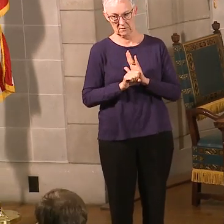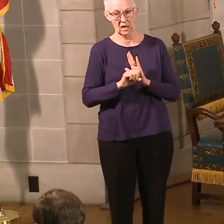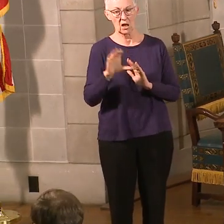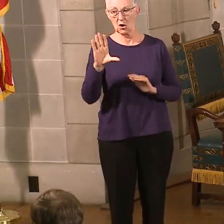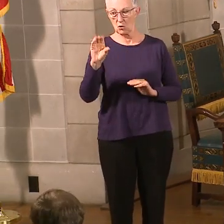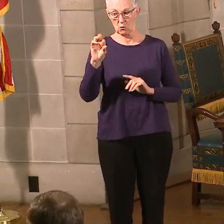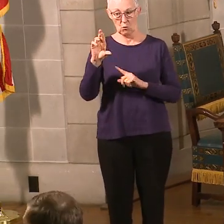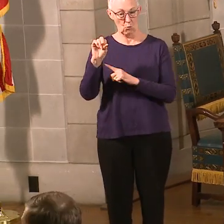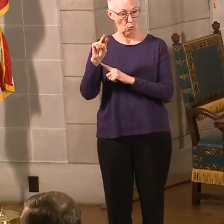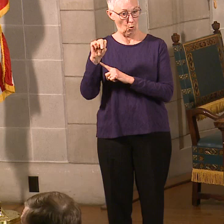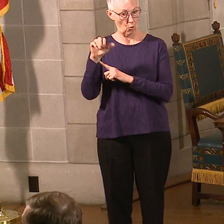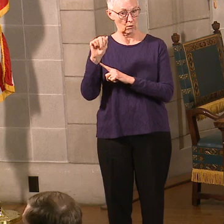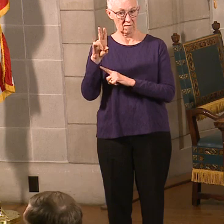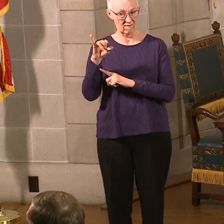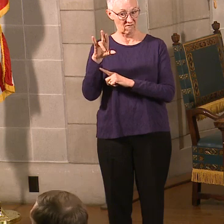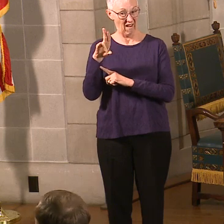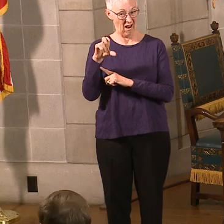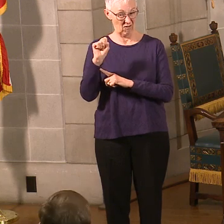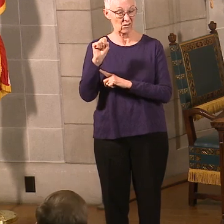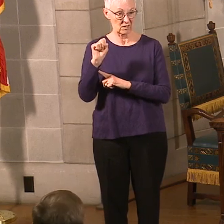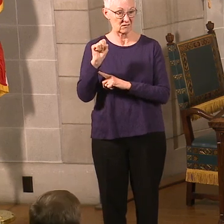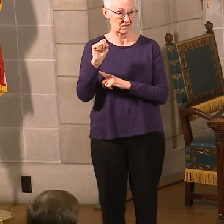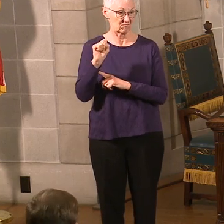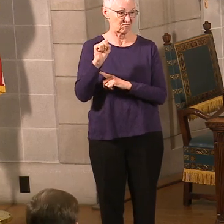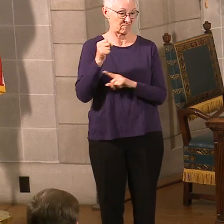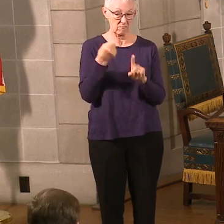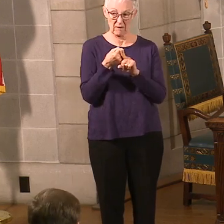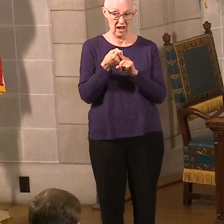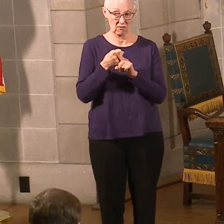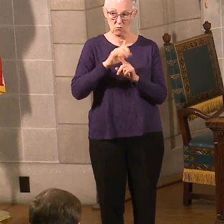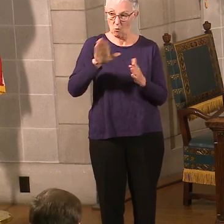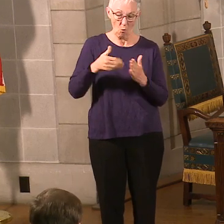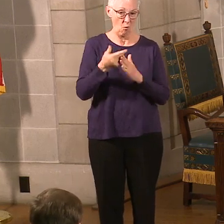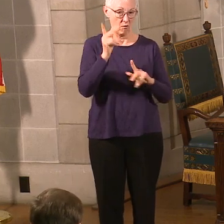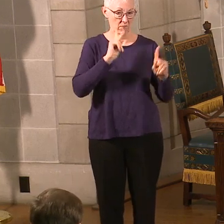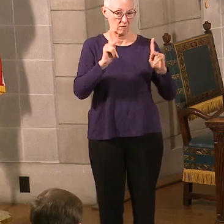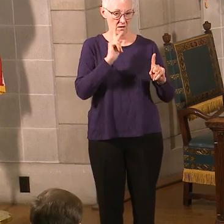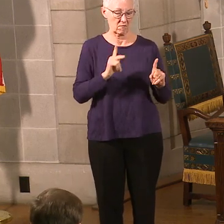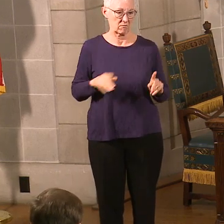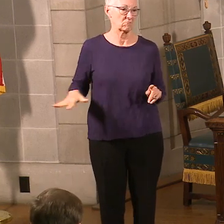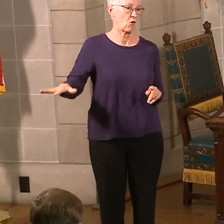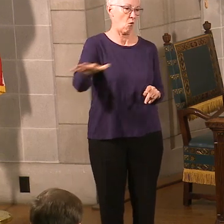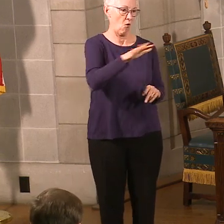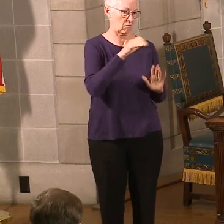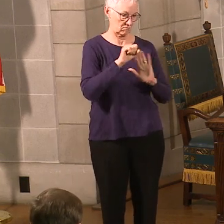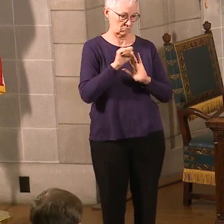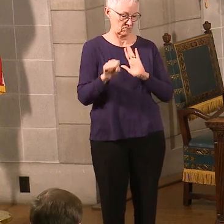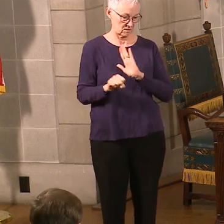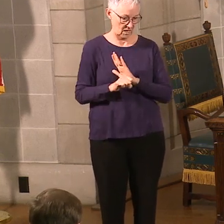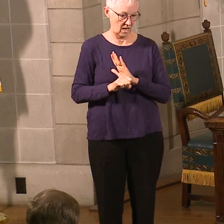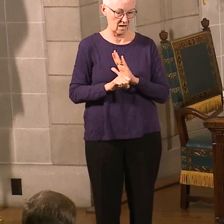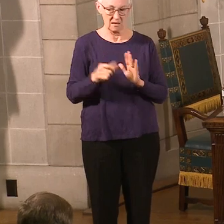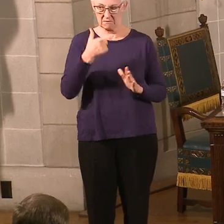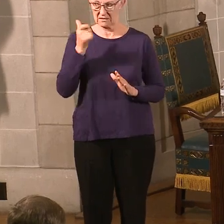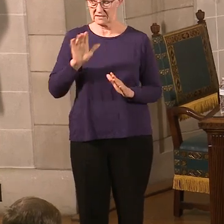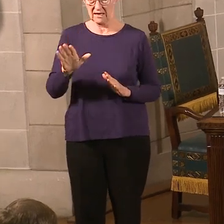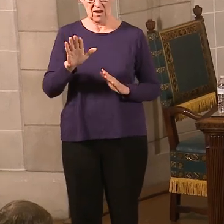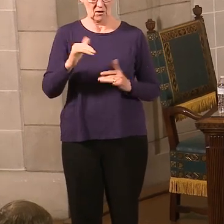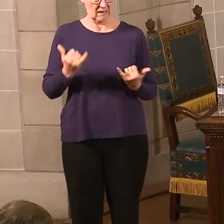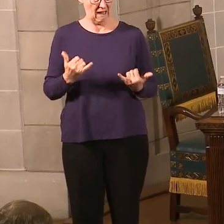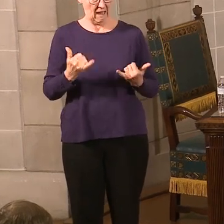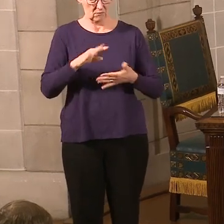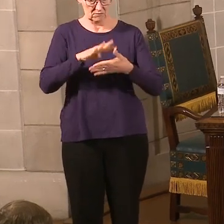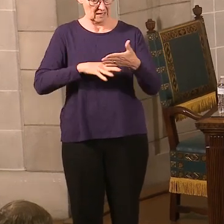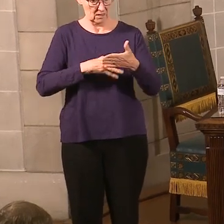are working from home, facing quarantines, and encountering some level of disruption to their daily activities.